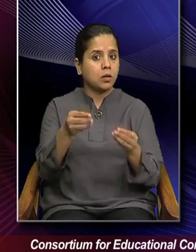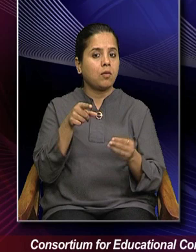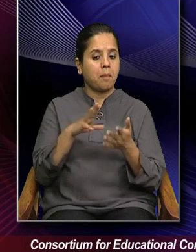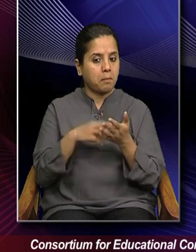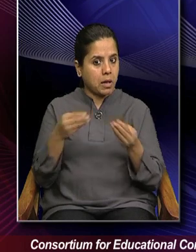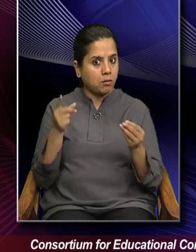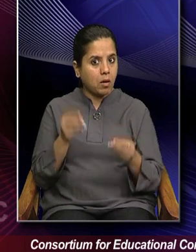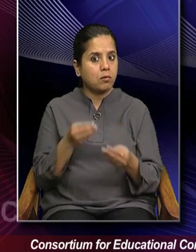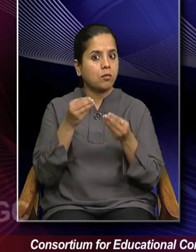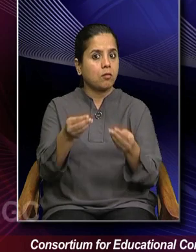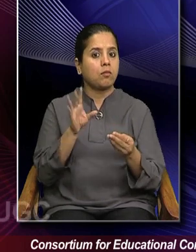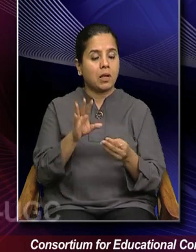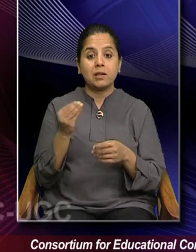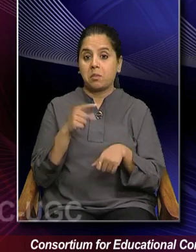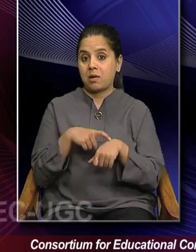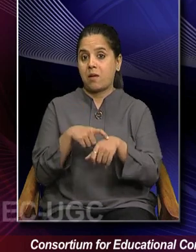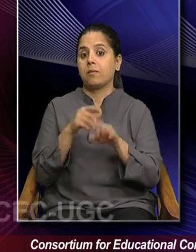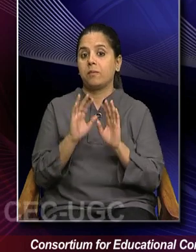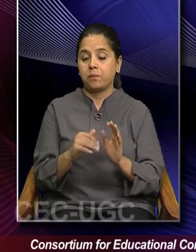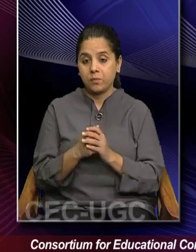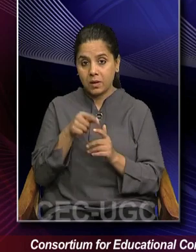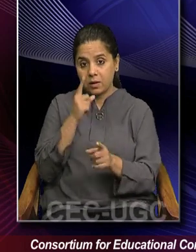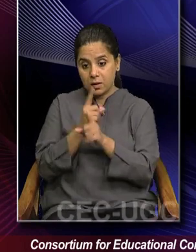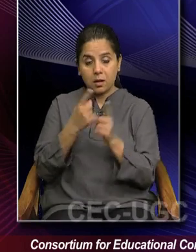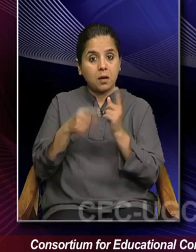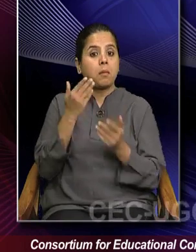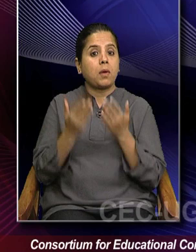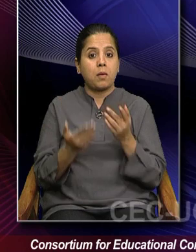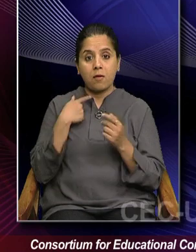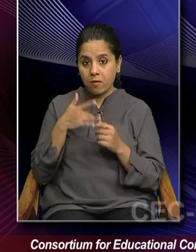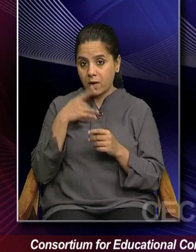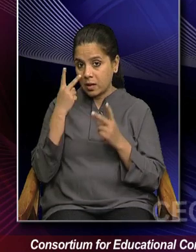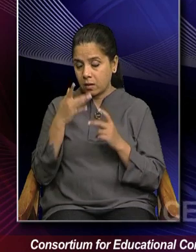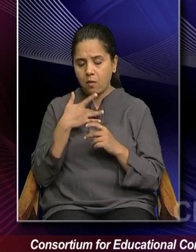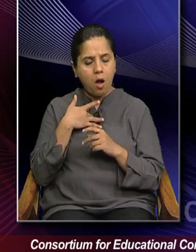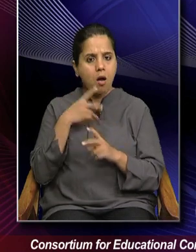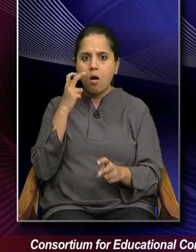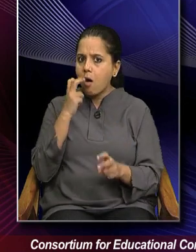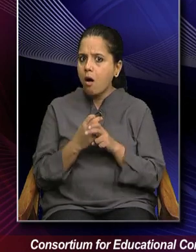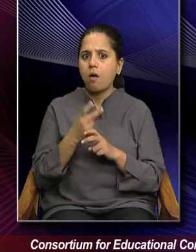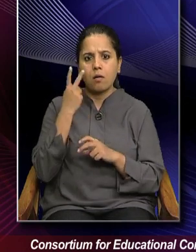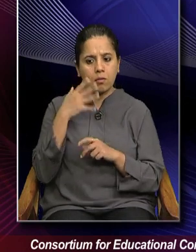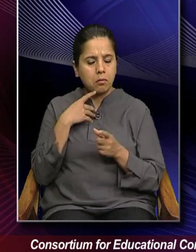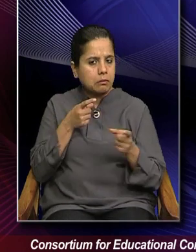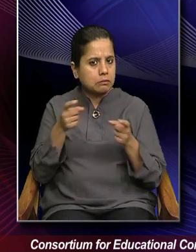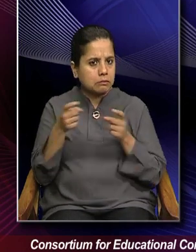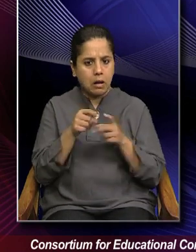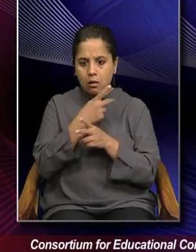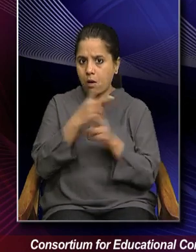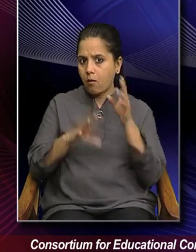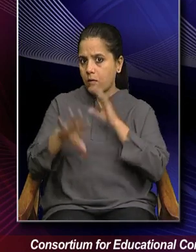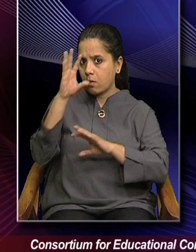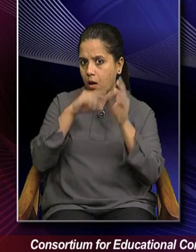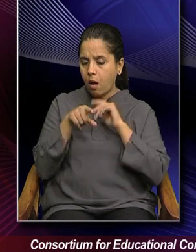material, and sometimes the teachers may find it very hard to manage the multiple